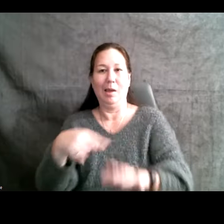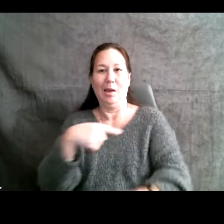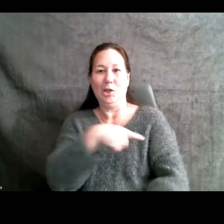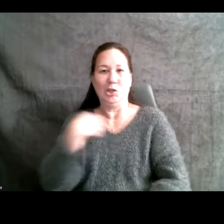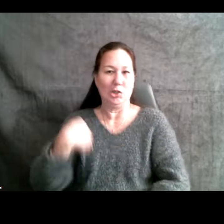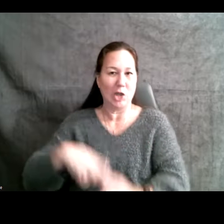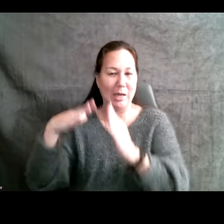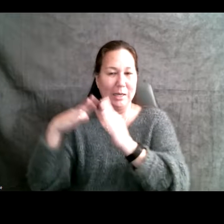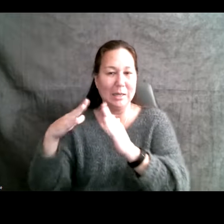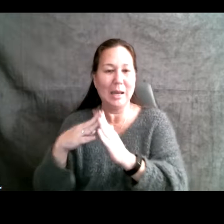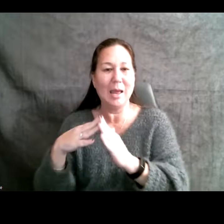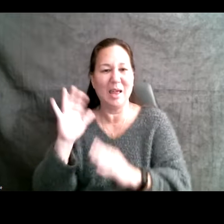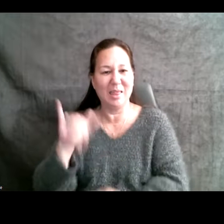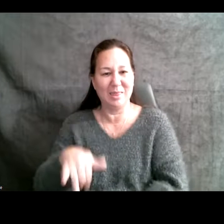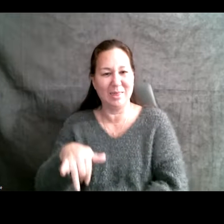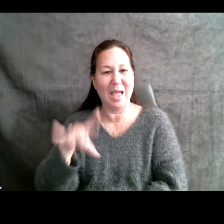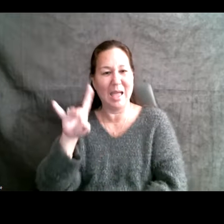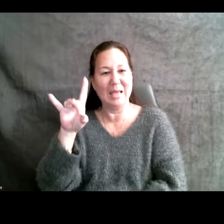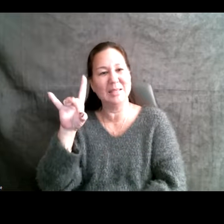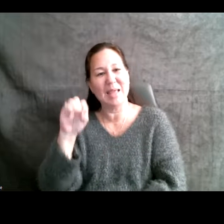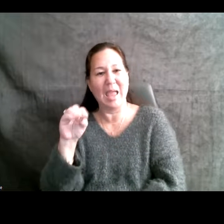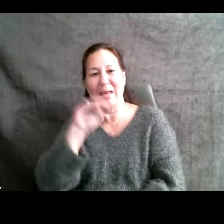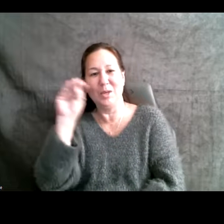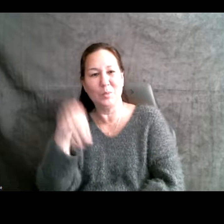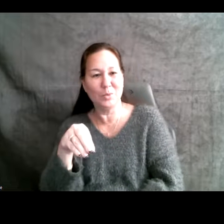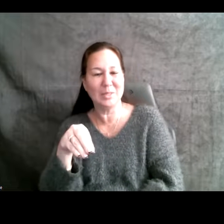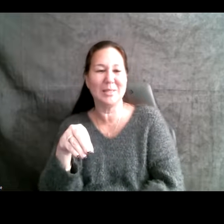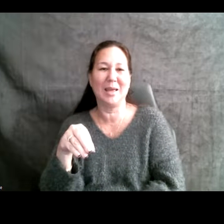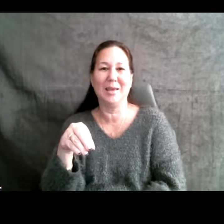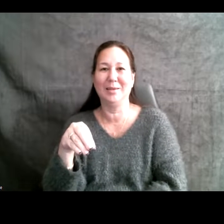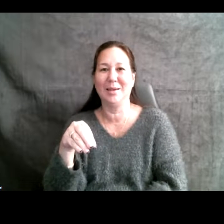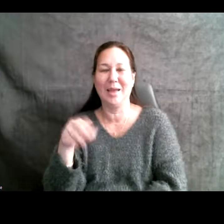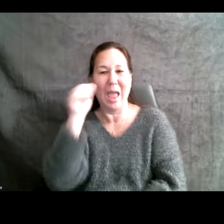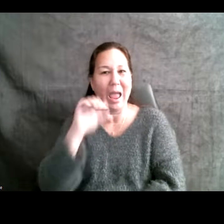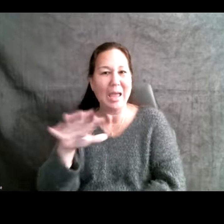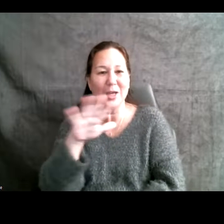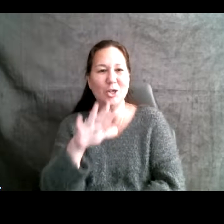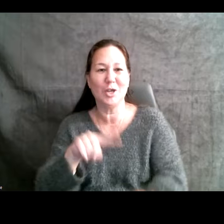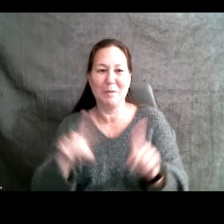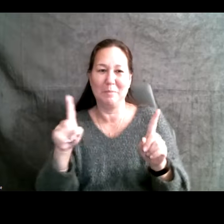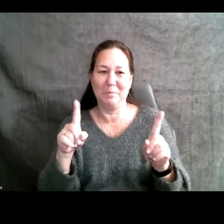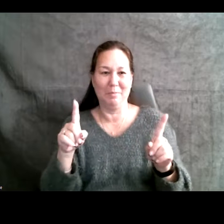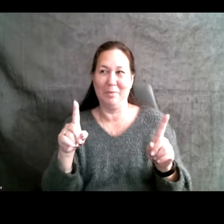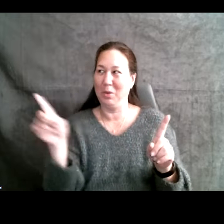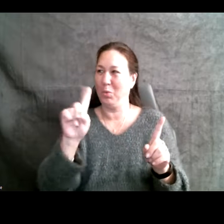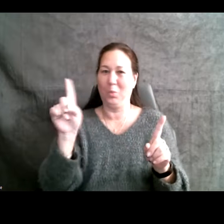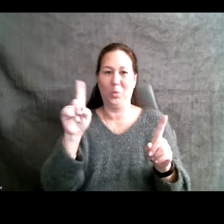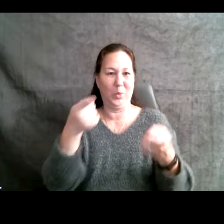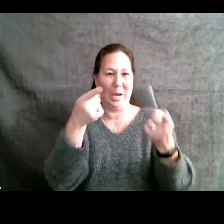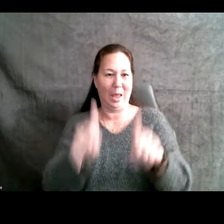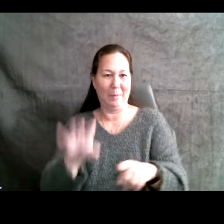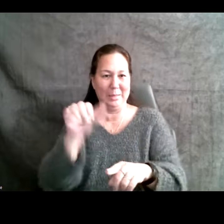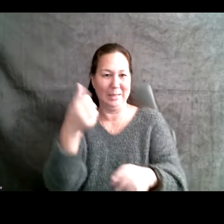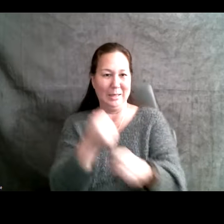who knows where it will be, you know, in 10 years. But those, you know, the impact of all of